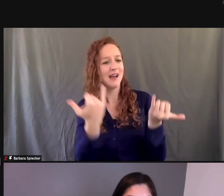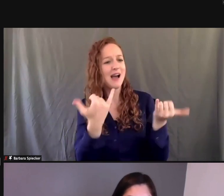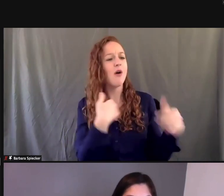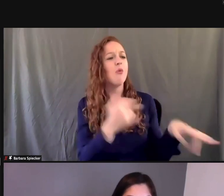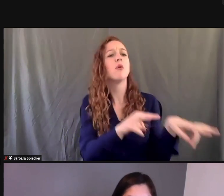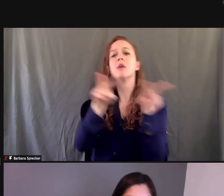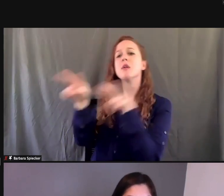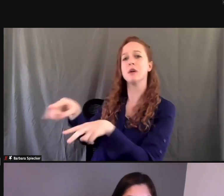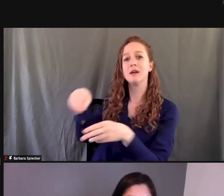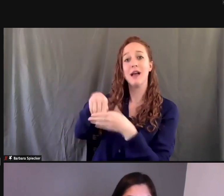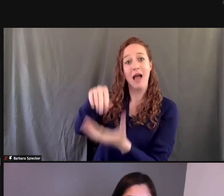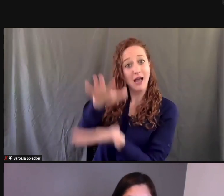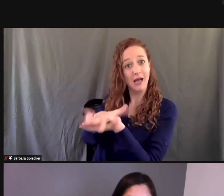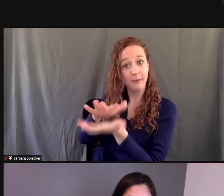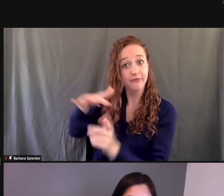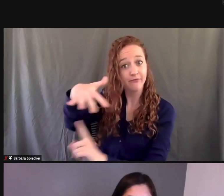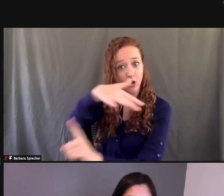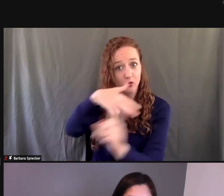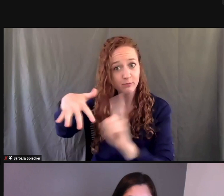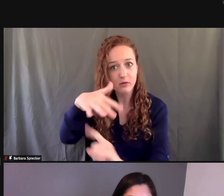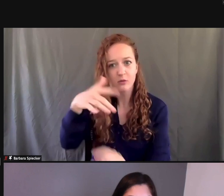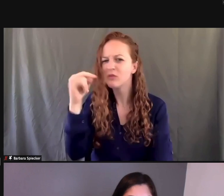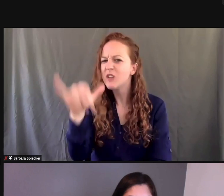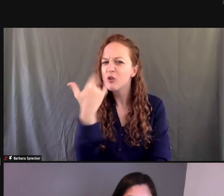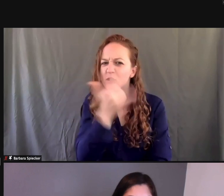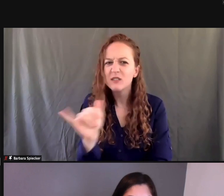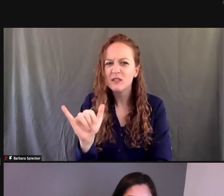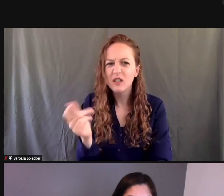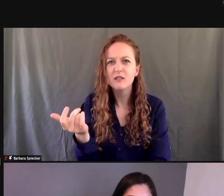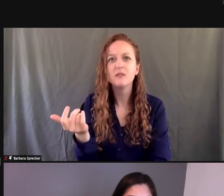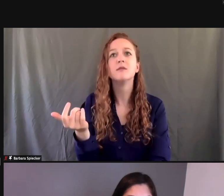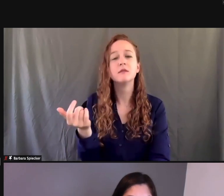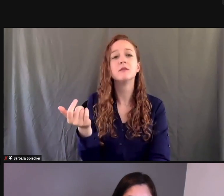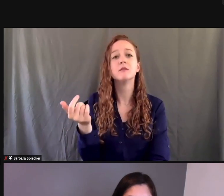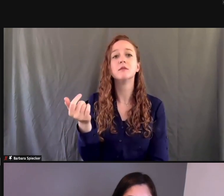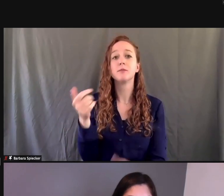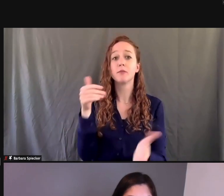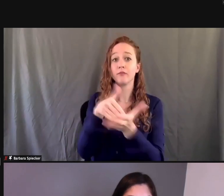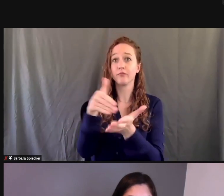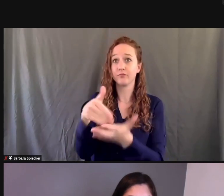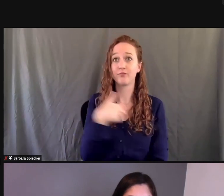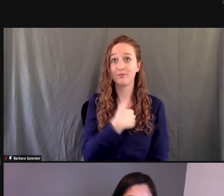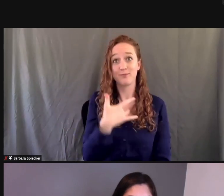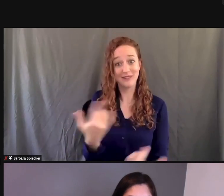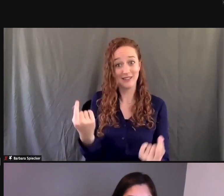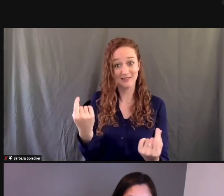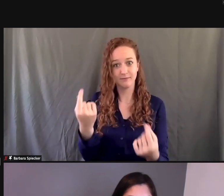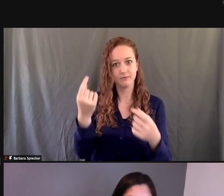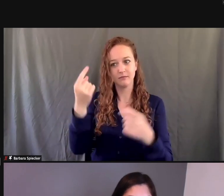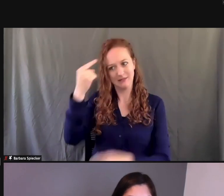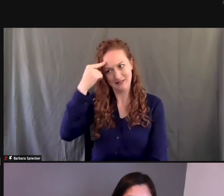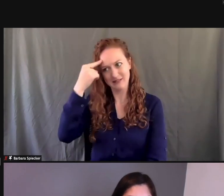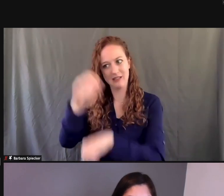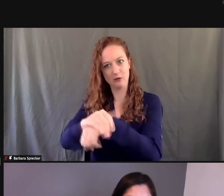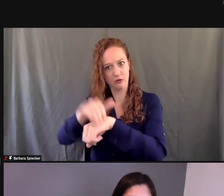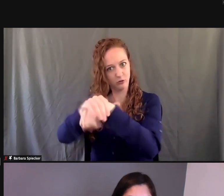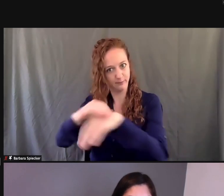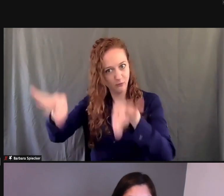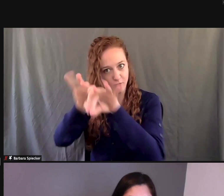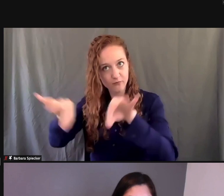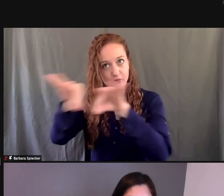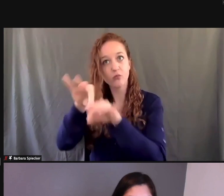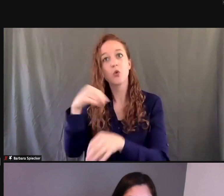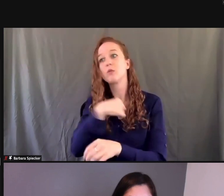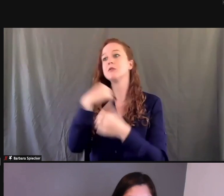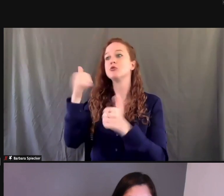talking with friends and family and children about these concepts? And how do you, using your primary access